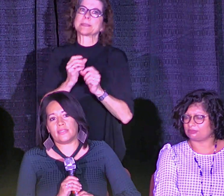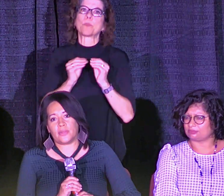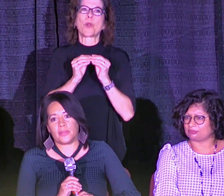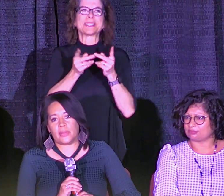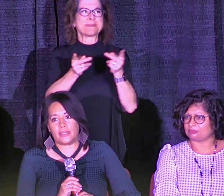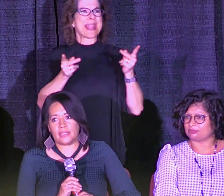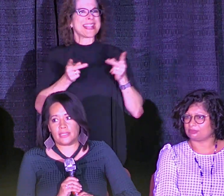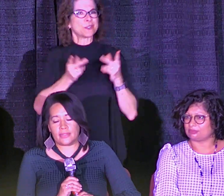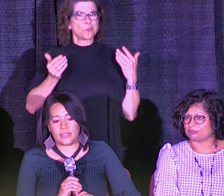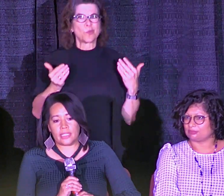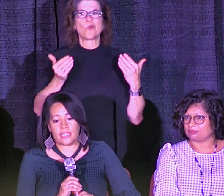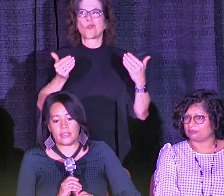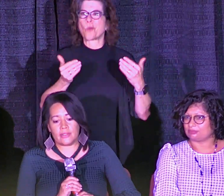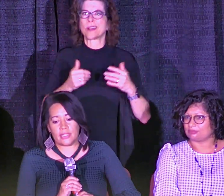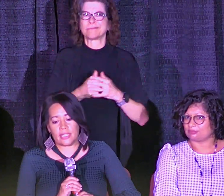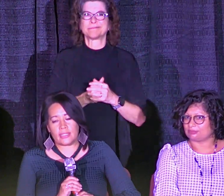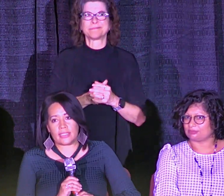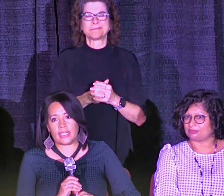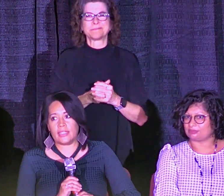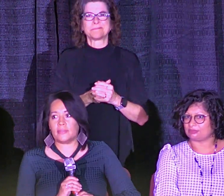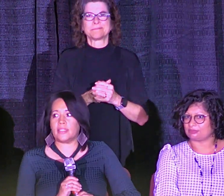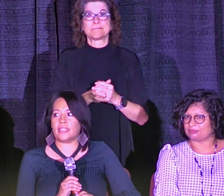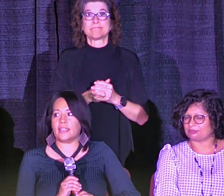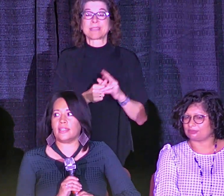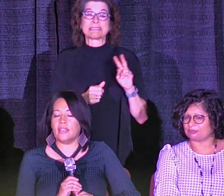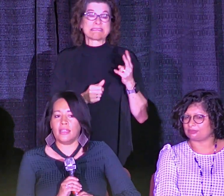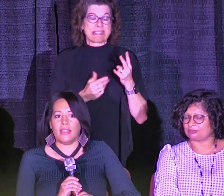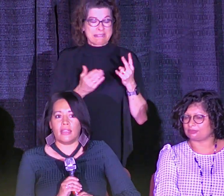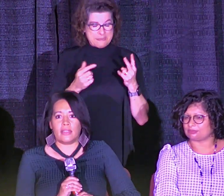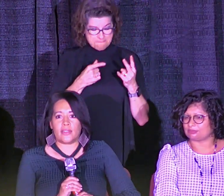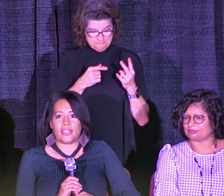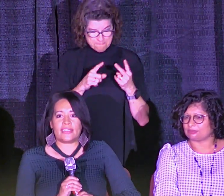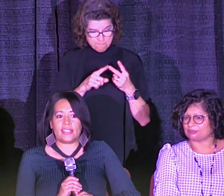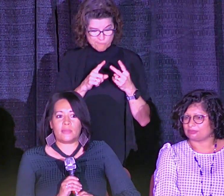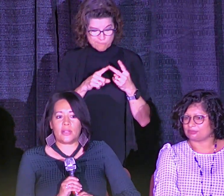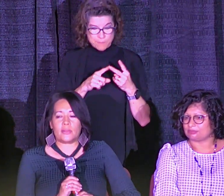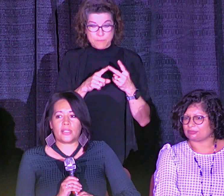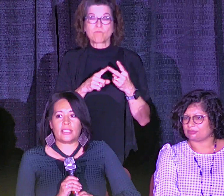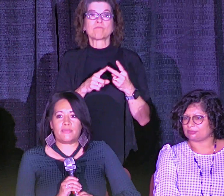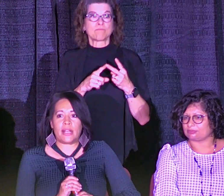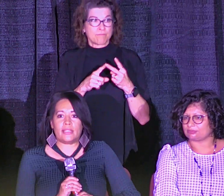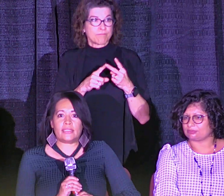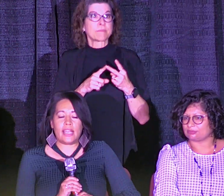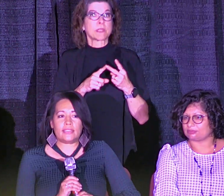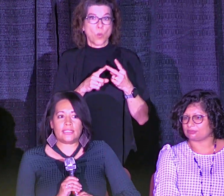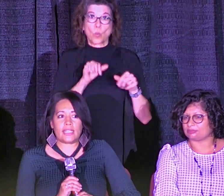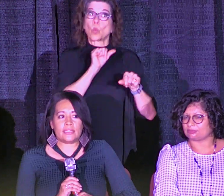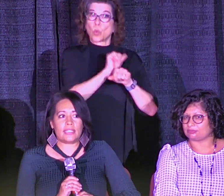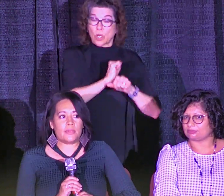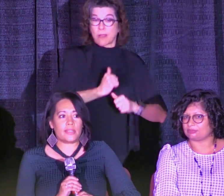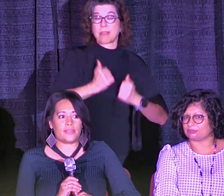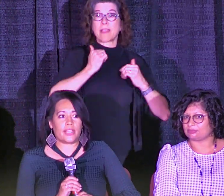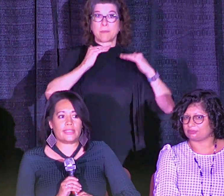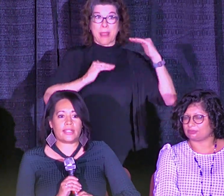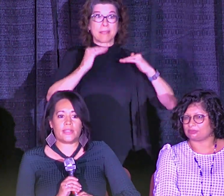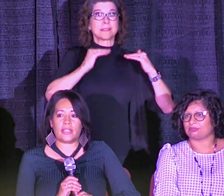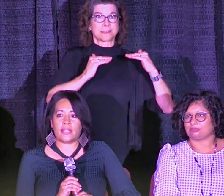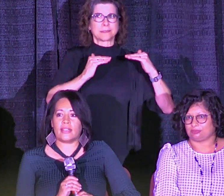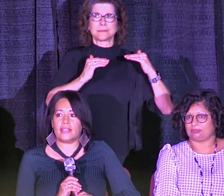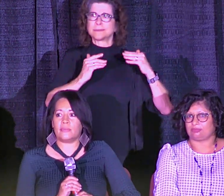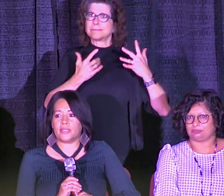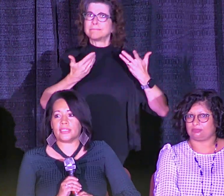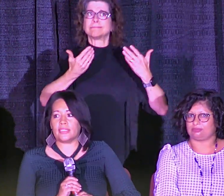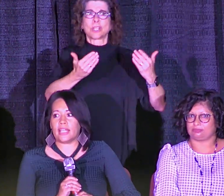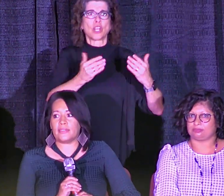move things forward better and differently too. And then the second, I would say, you know, yes, all about work-life balance, and talk to neighbors, friends out